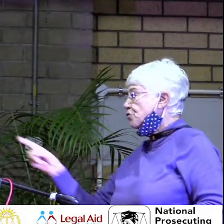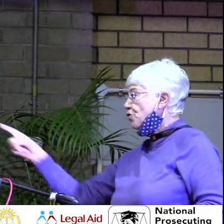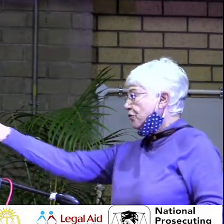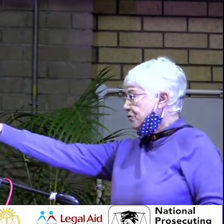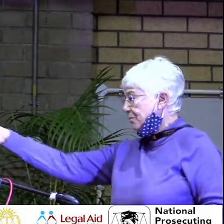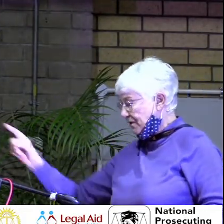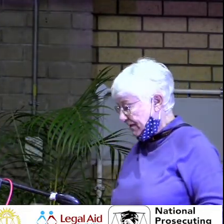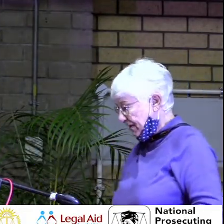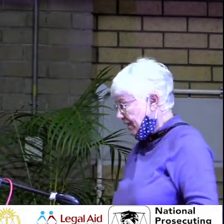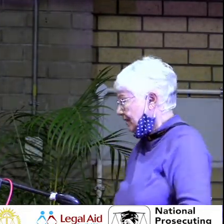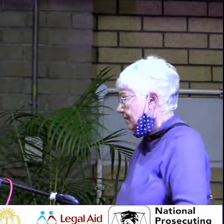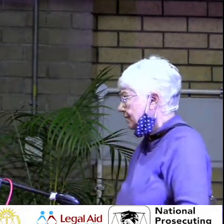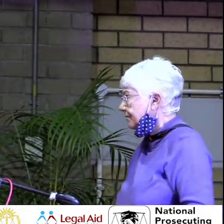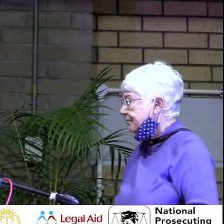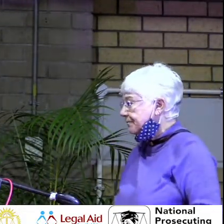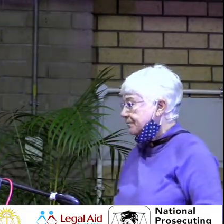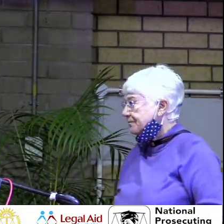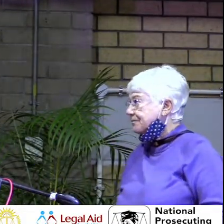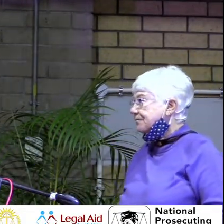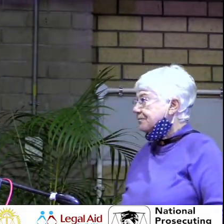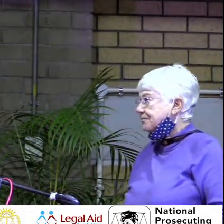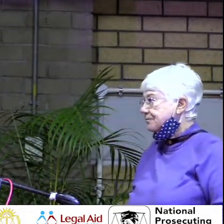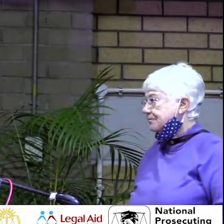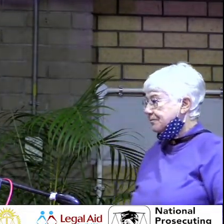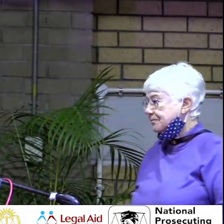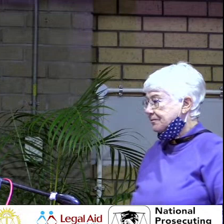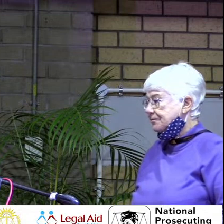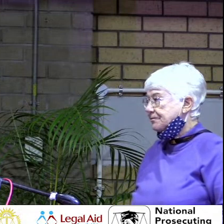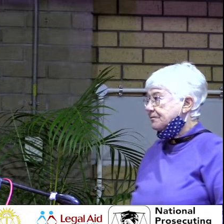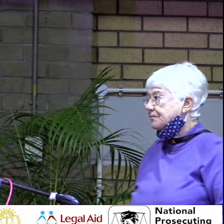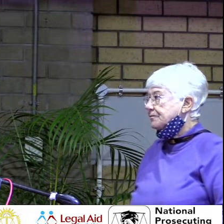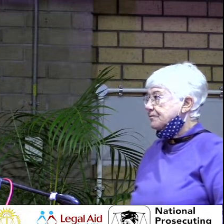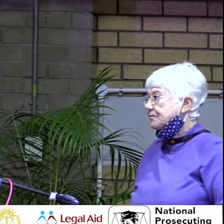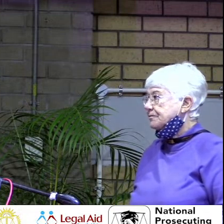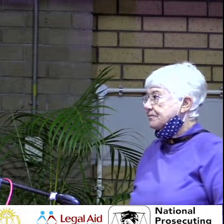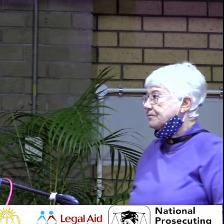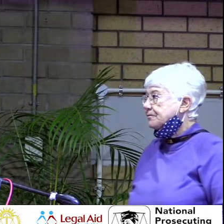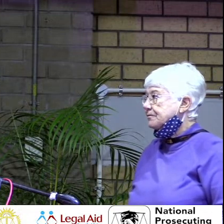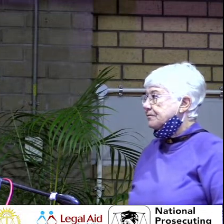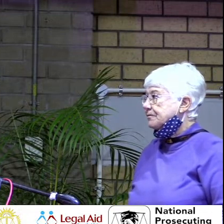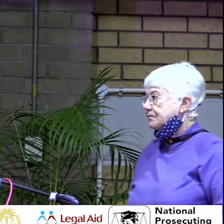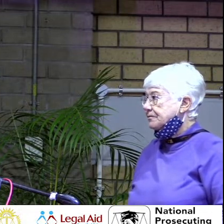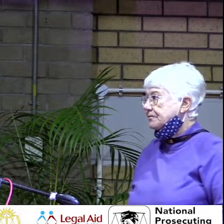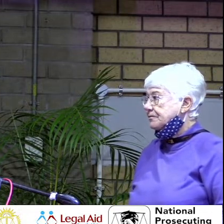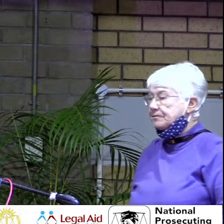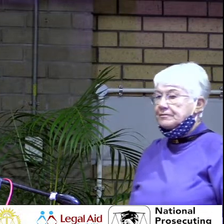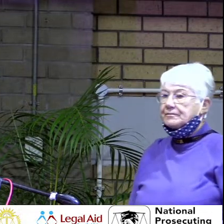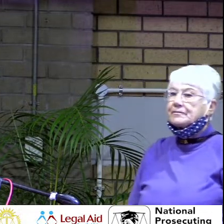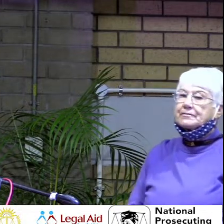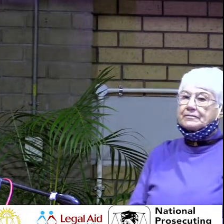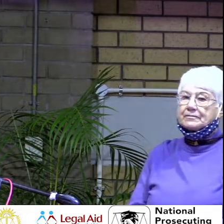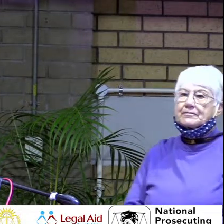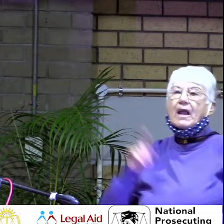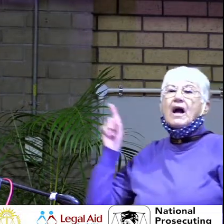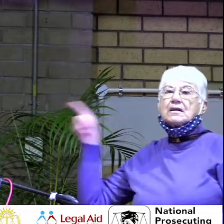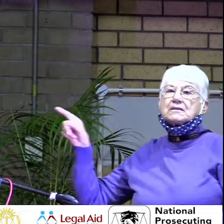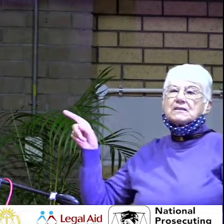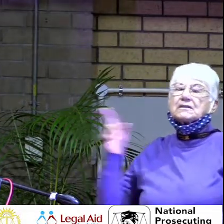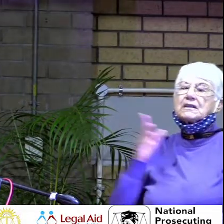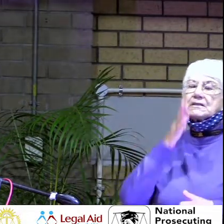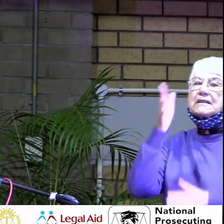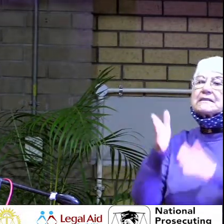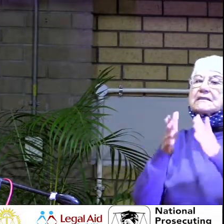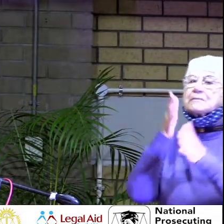isithethe sicacisile isithethe ke ngoku njengoba ubona kwiprogram Honorable Judge Shophe kufanele uba nguye ke ngoku oye